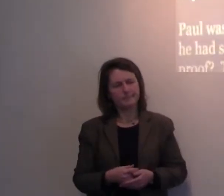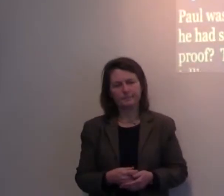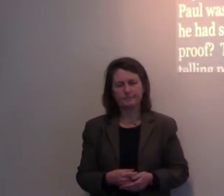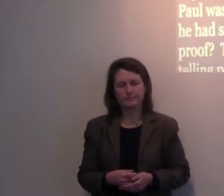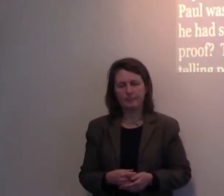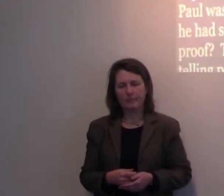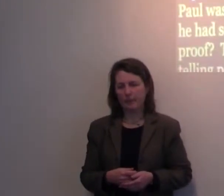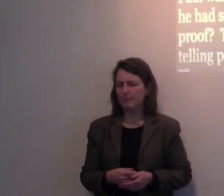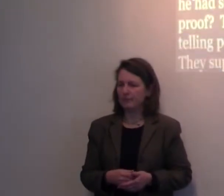End quote.